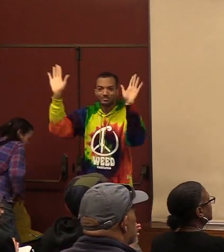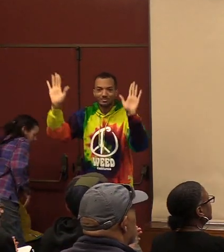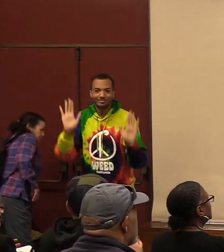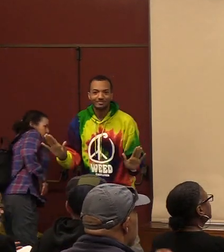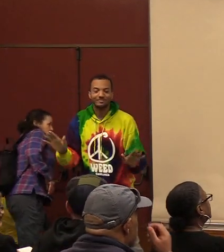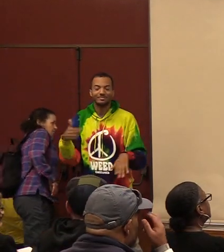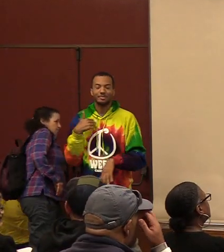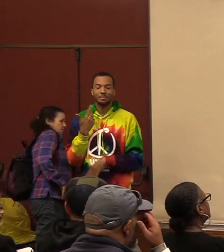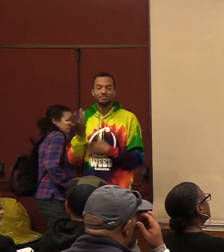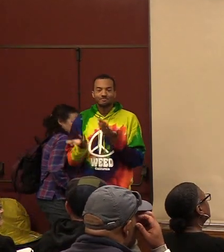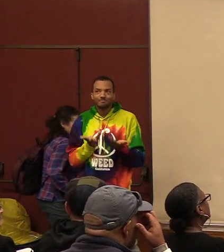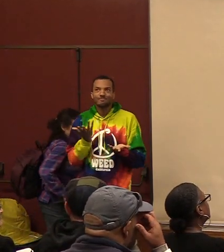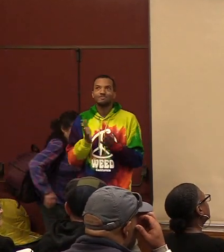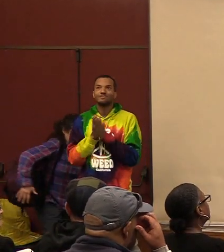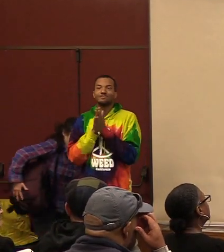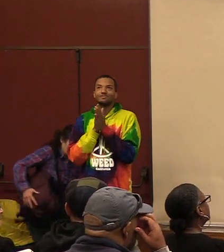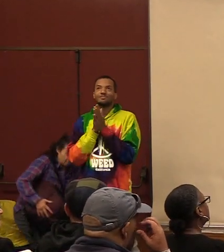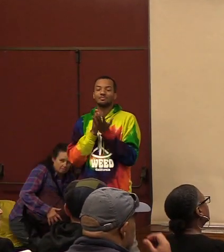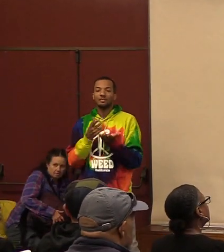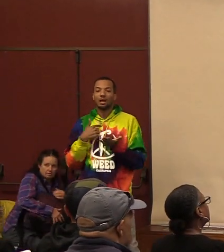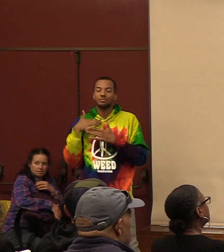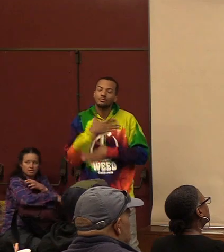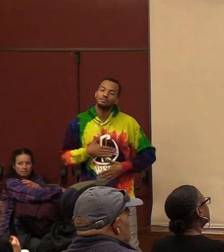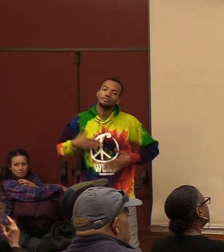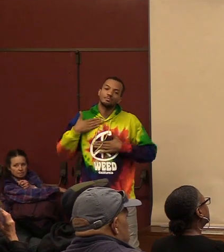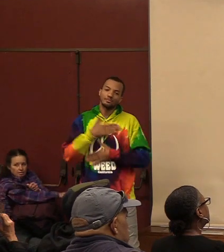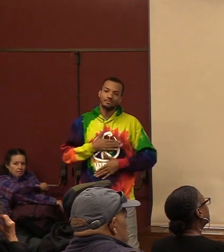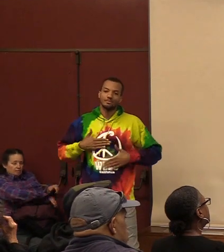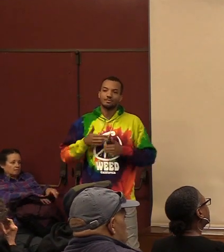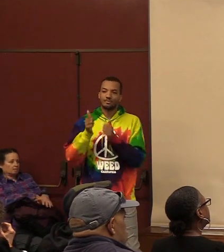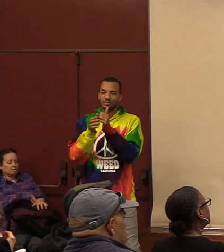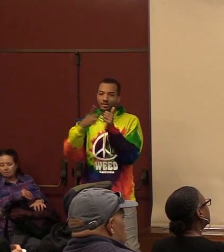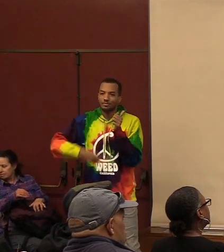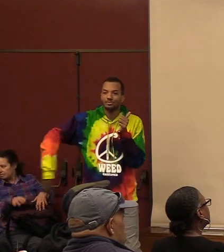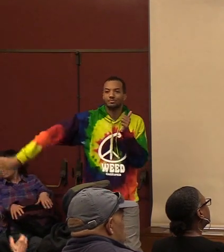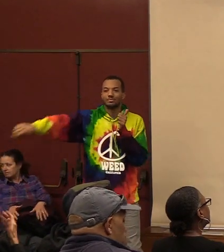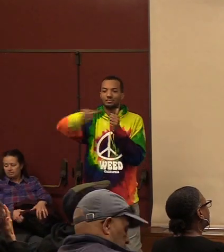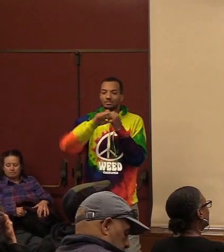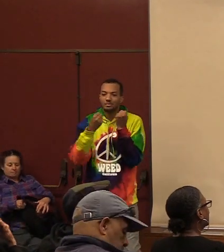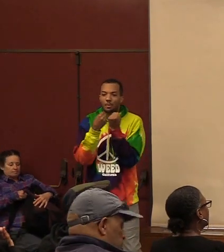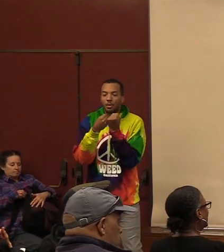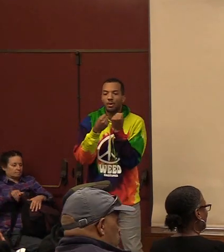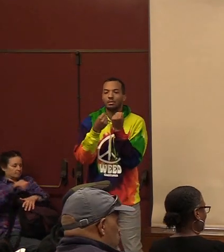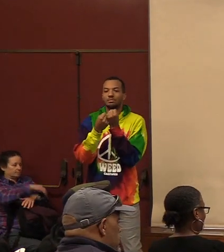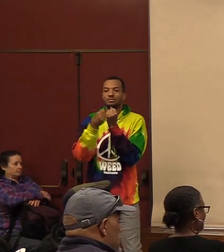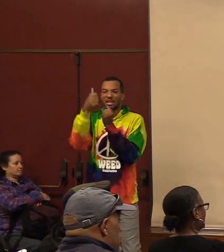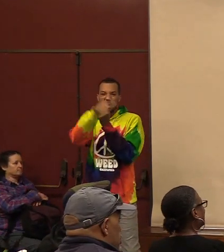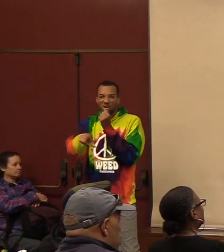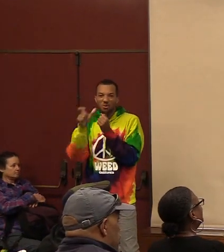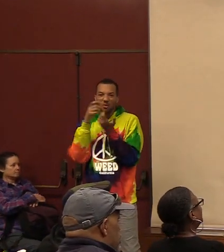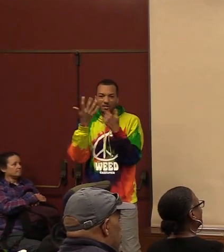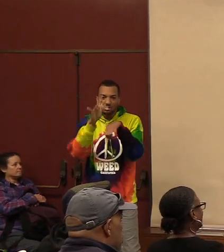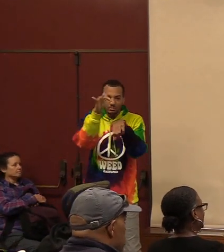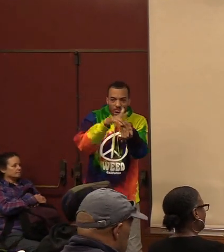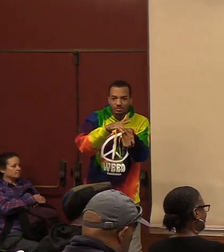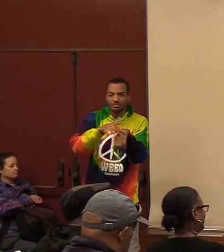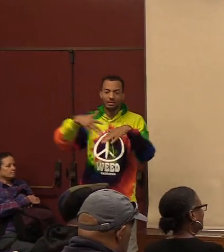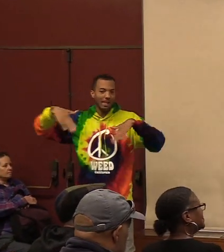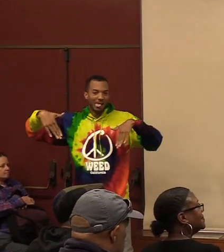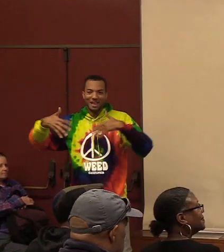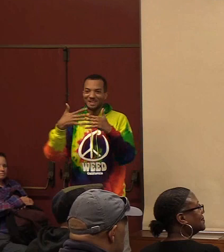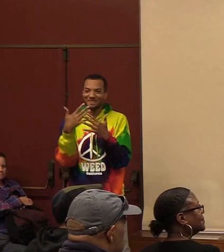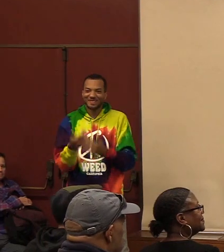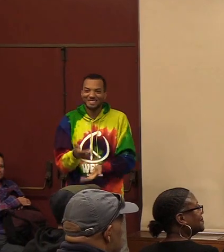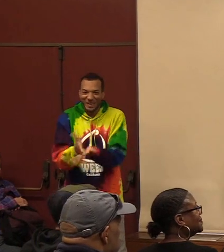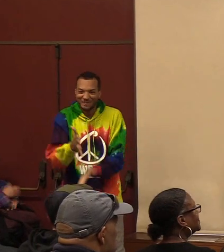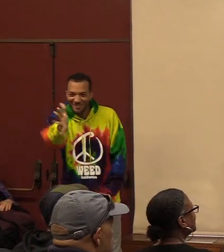and I just so appreciate everybody's support. All of you, anybody who's been there, just spreading